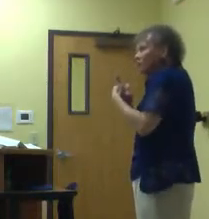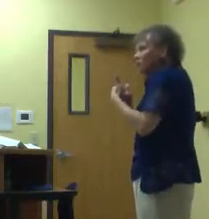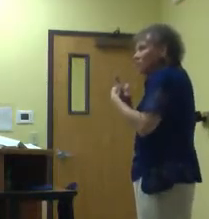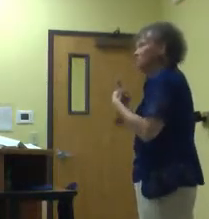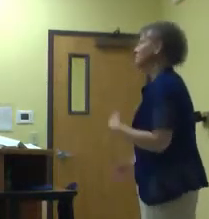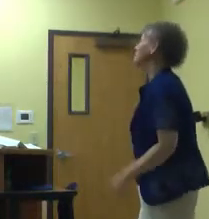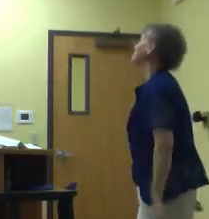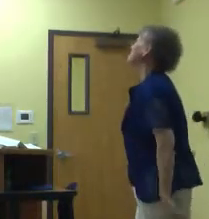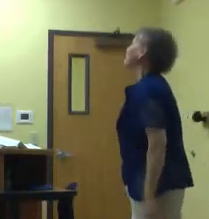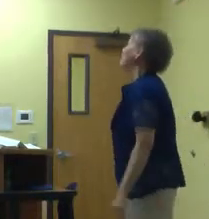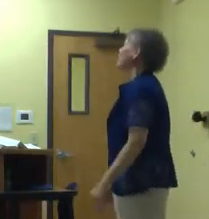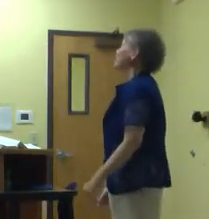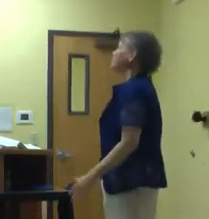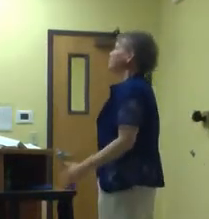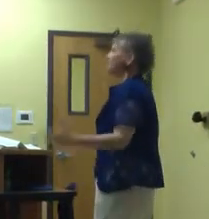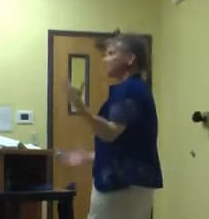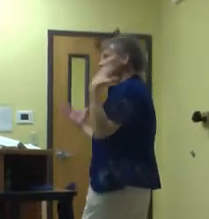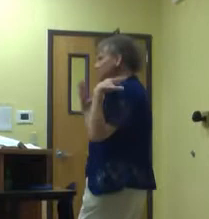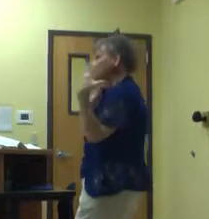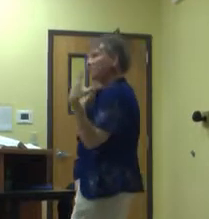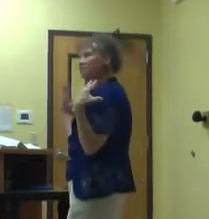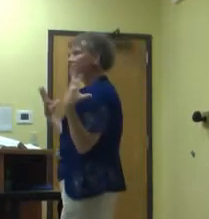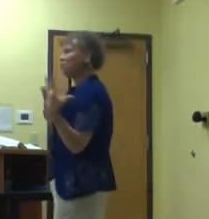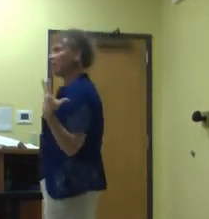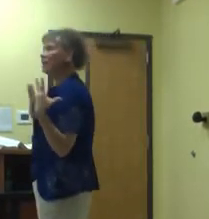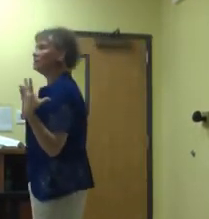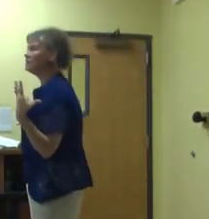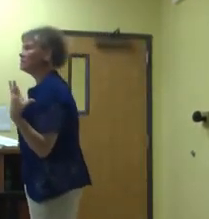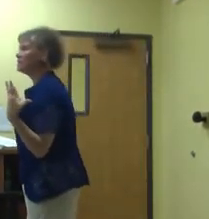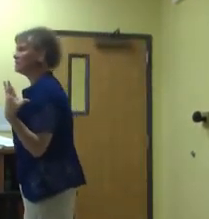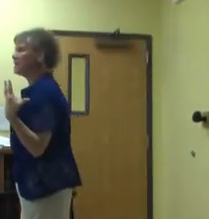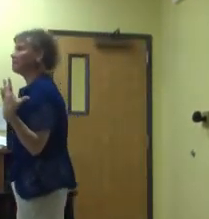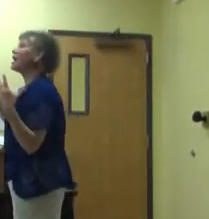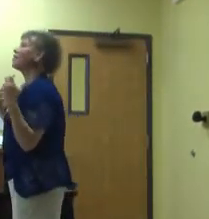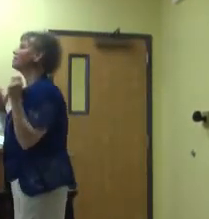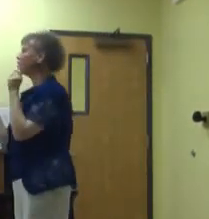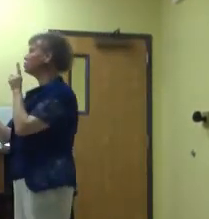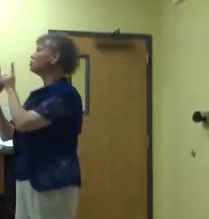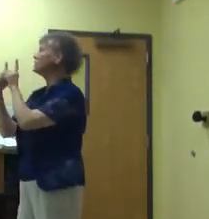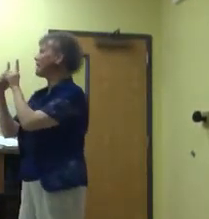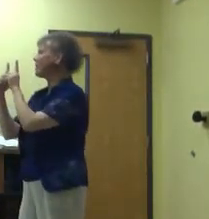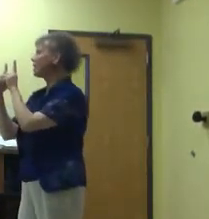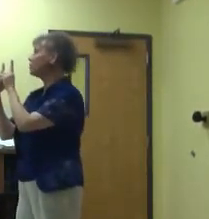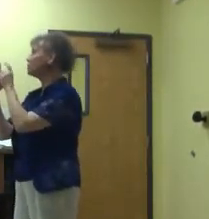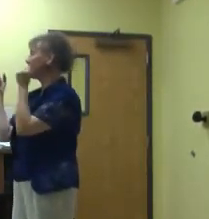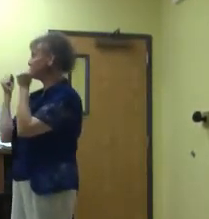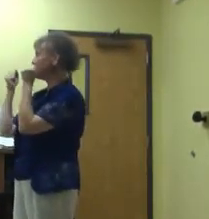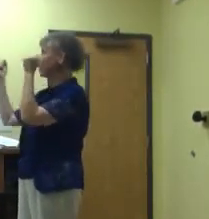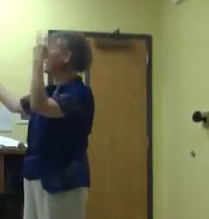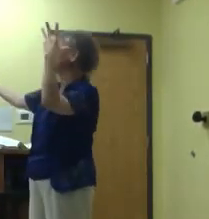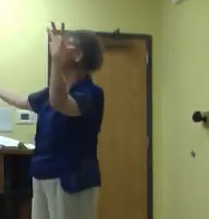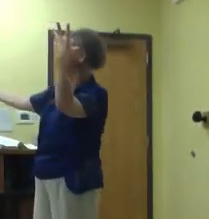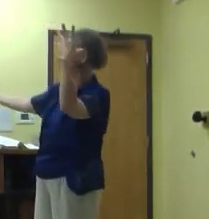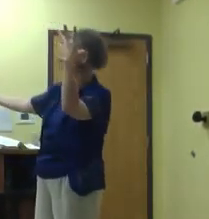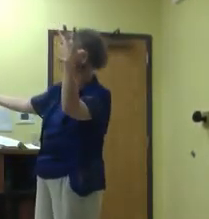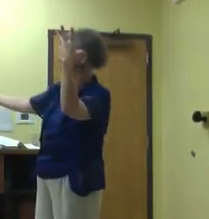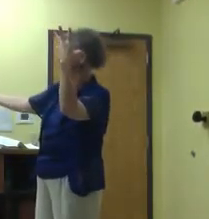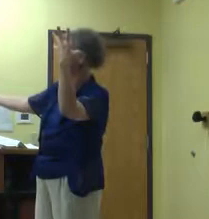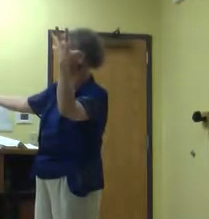space. But touch and such is okay with the deaf. Now, they're usually not that close because they don't want to hit each other. All